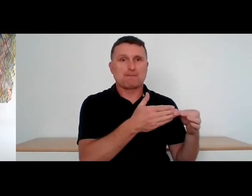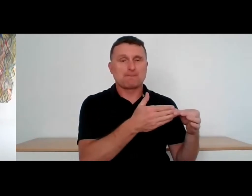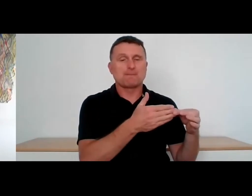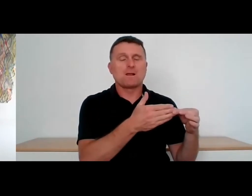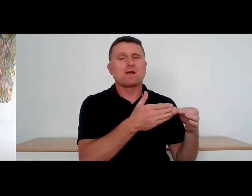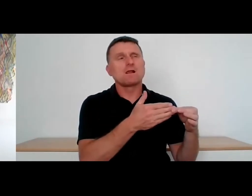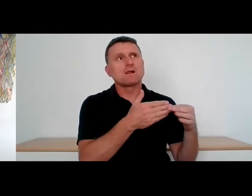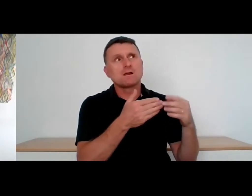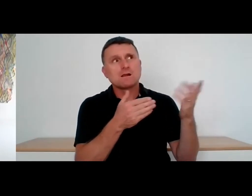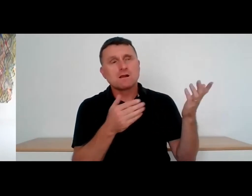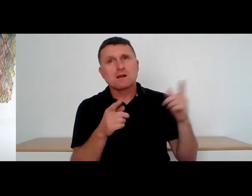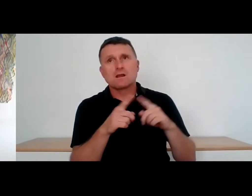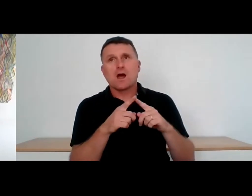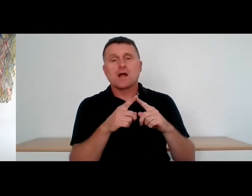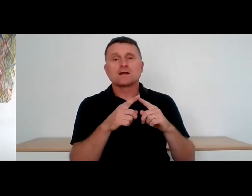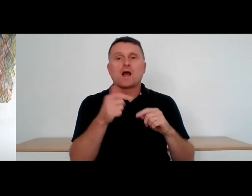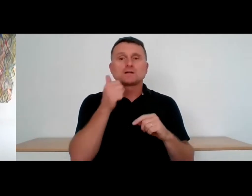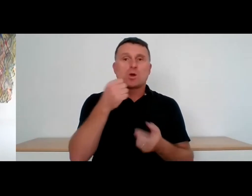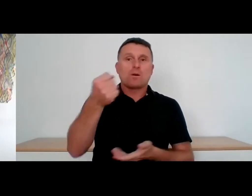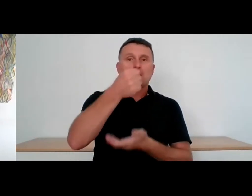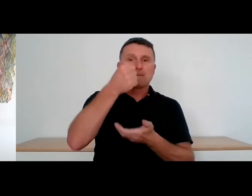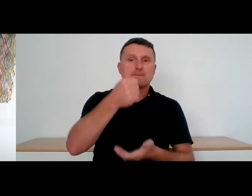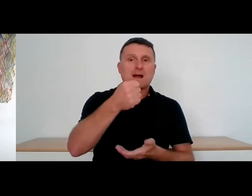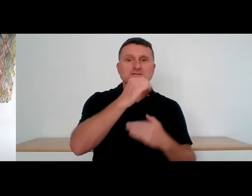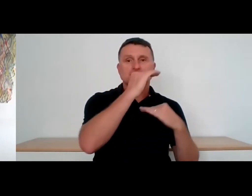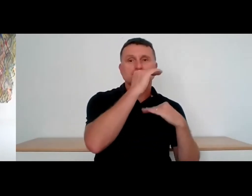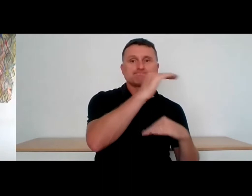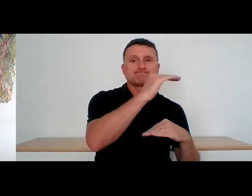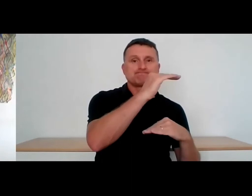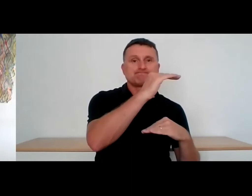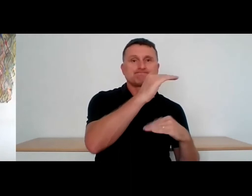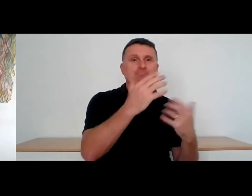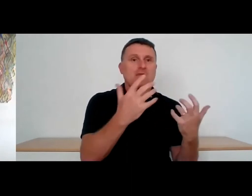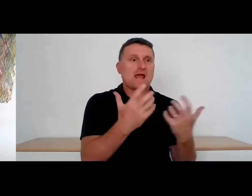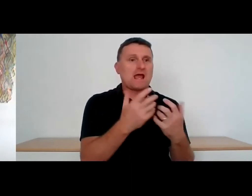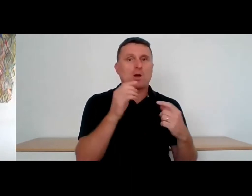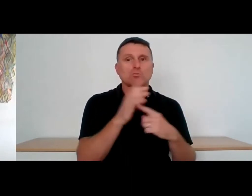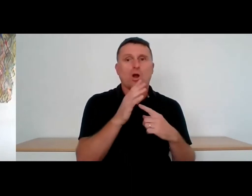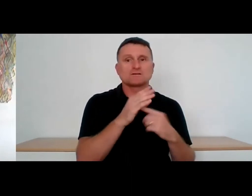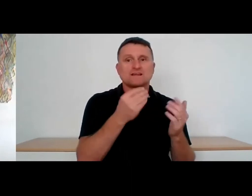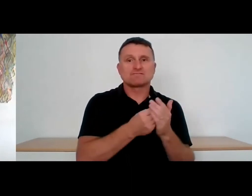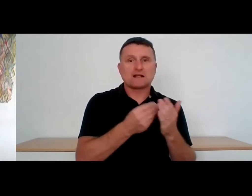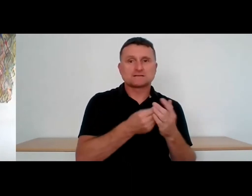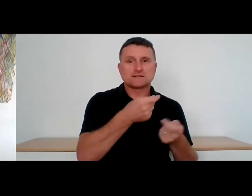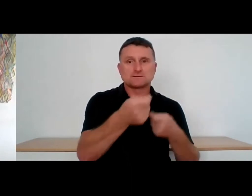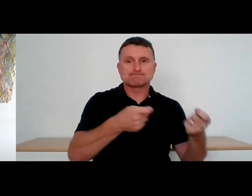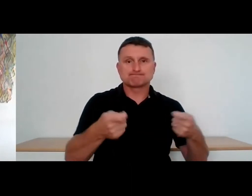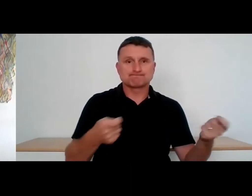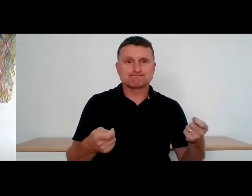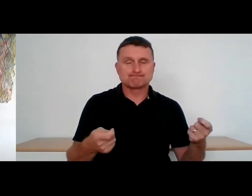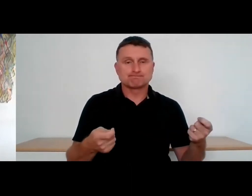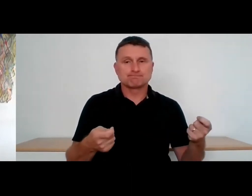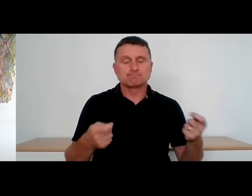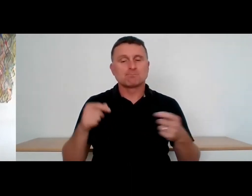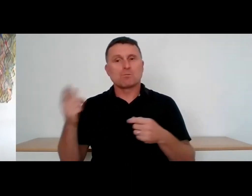a constrained budget and no option for reprioritising funds, and on the other, impending